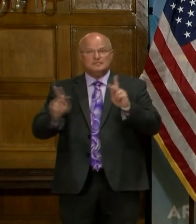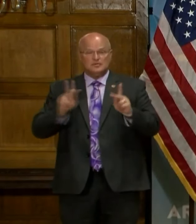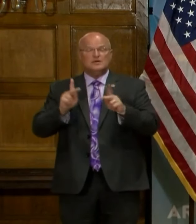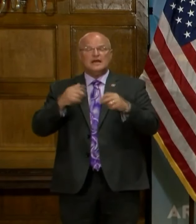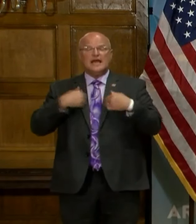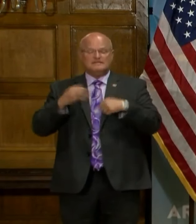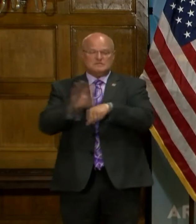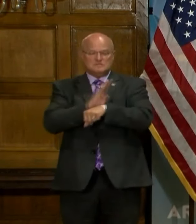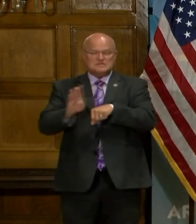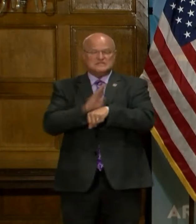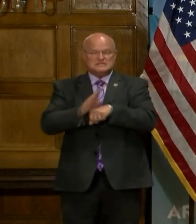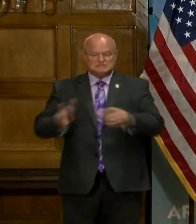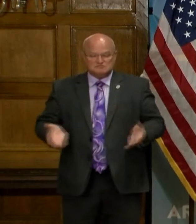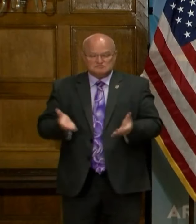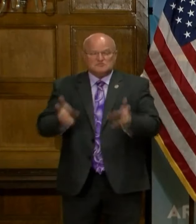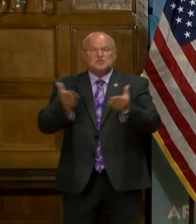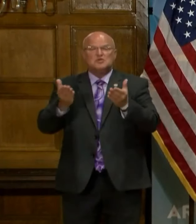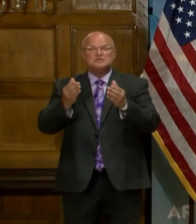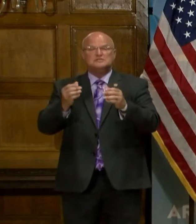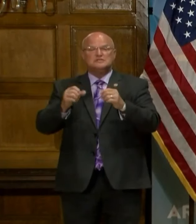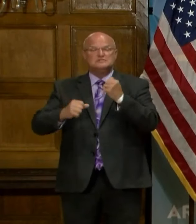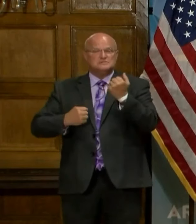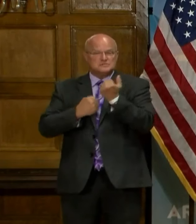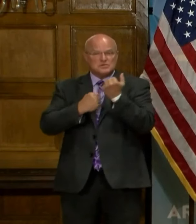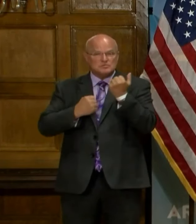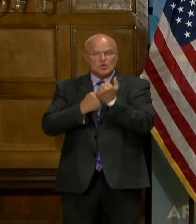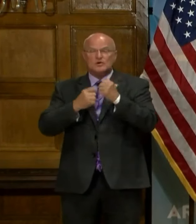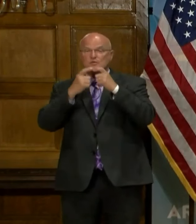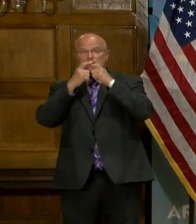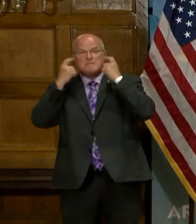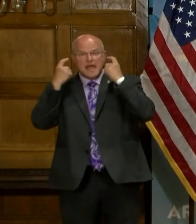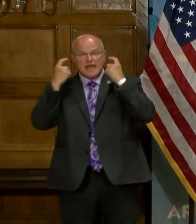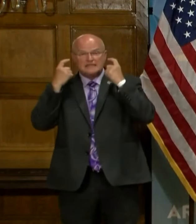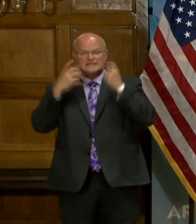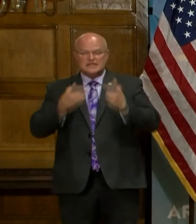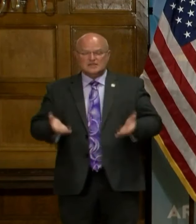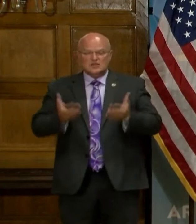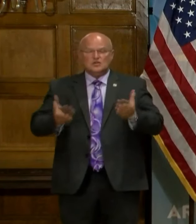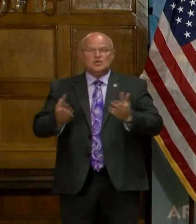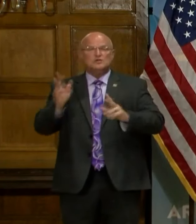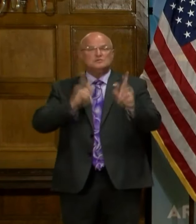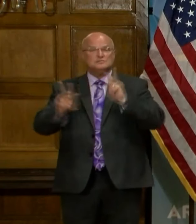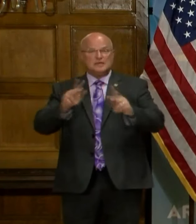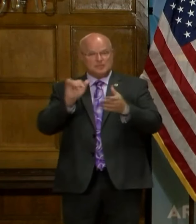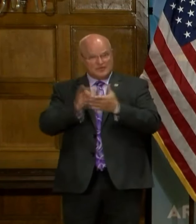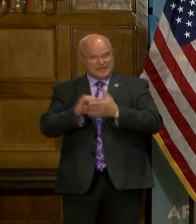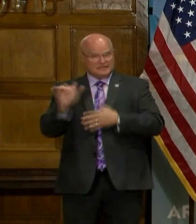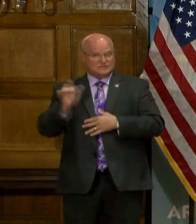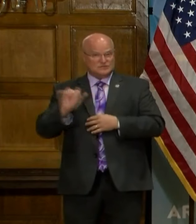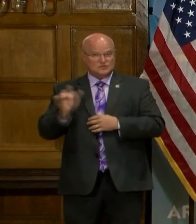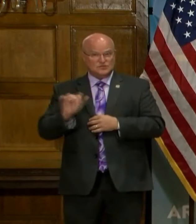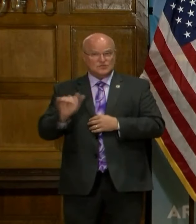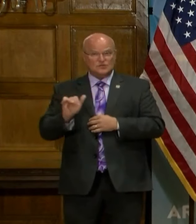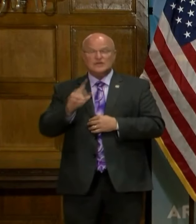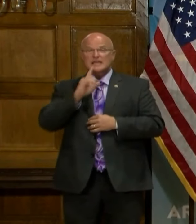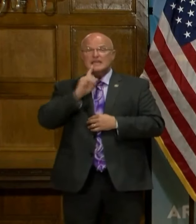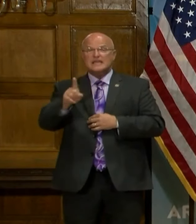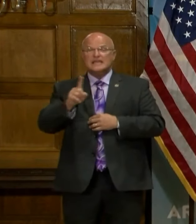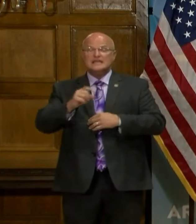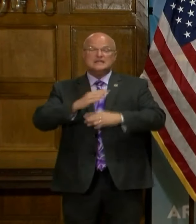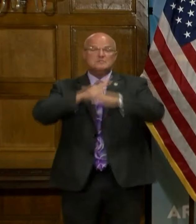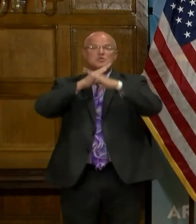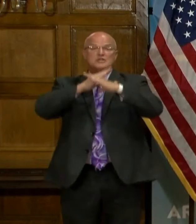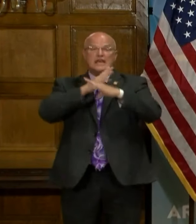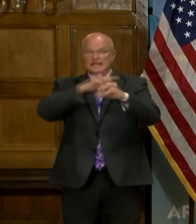businesses to advocate and to wear masks and to encourage their patrons to do it as well. It is